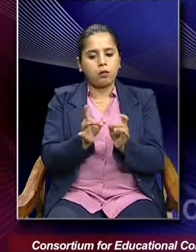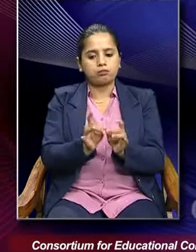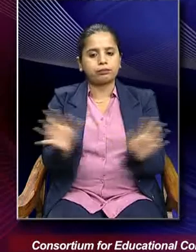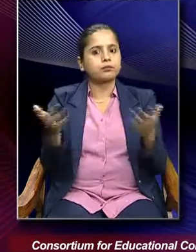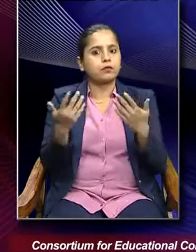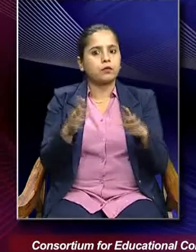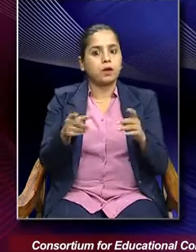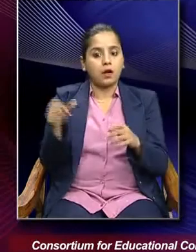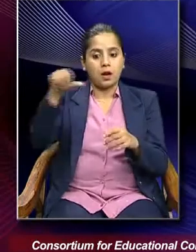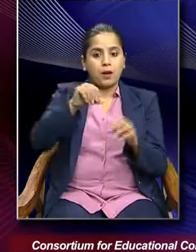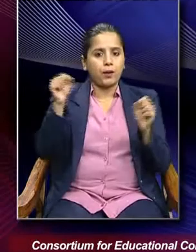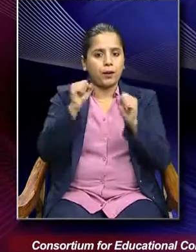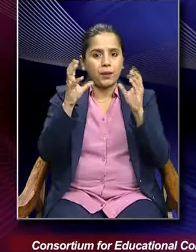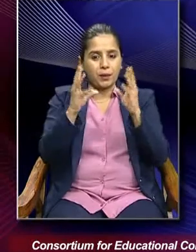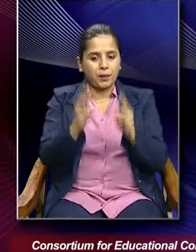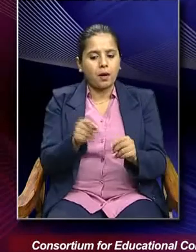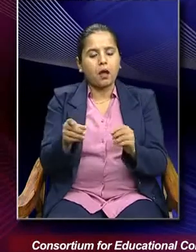had cooled.